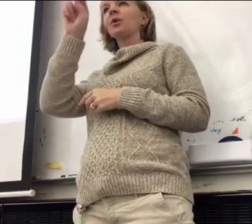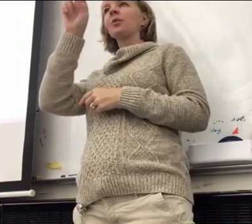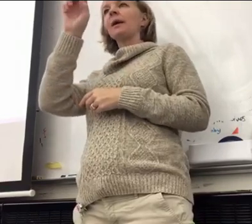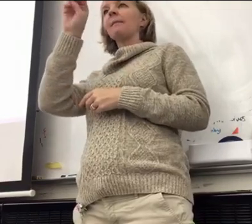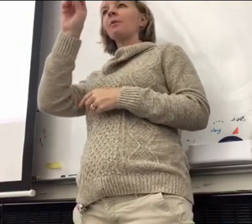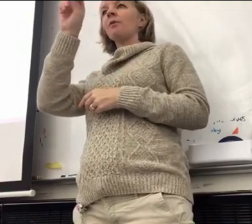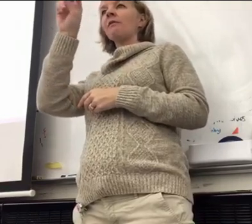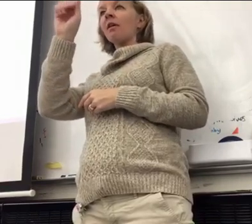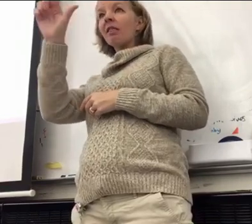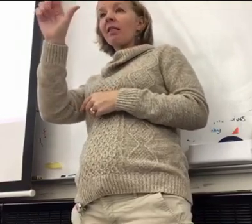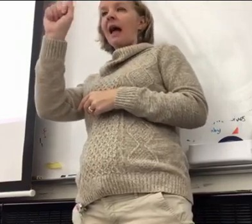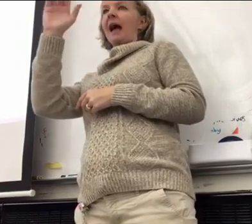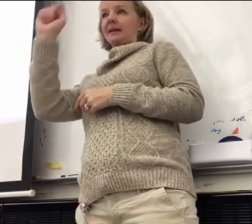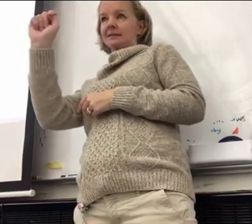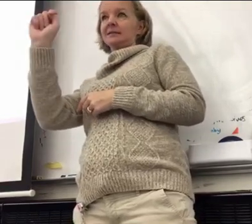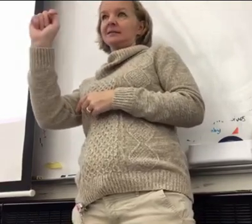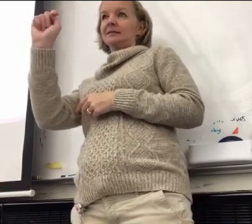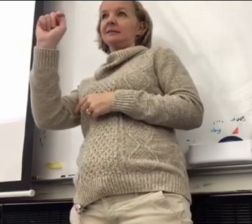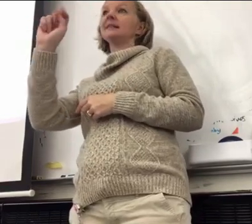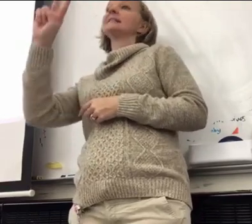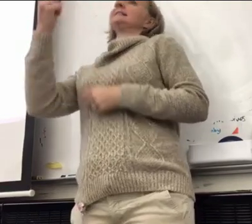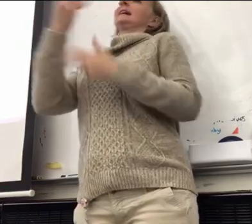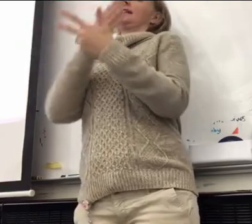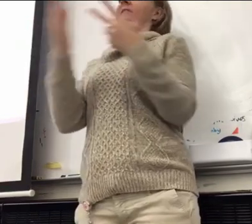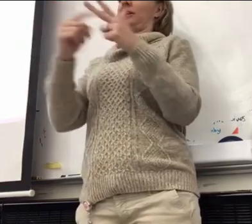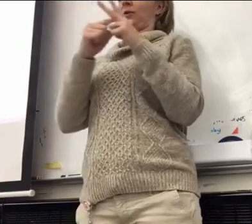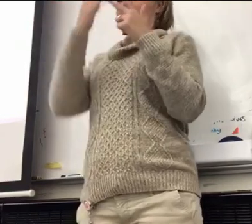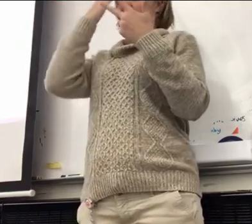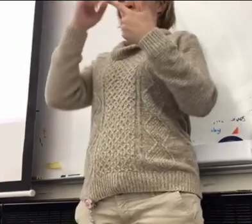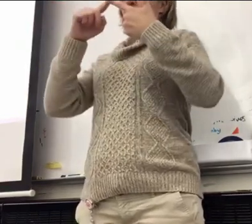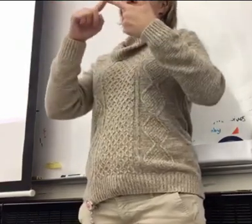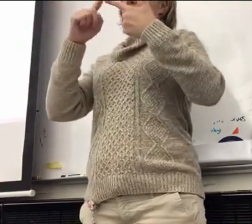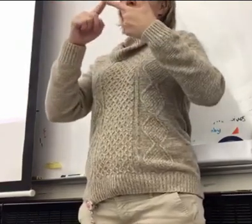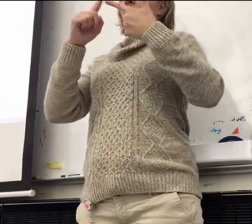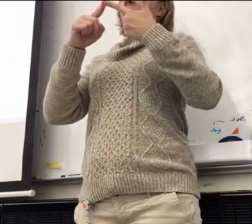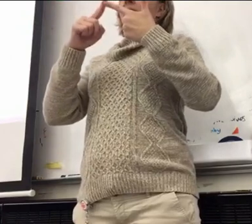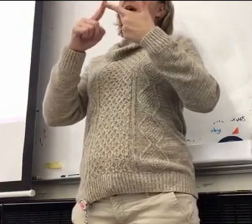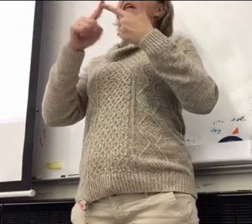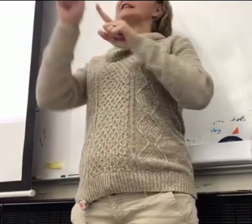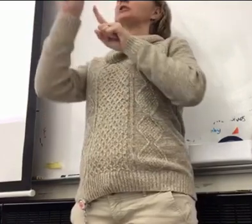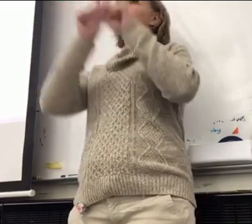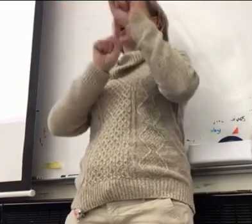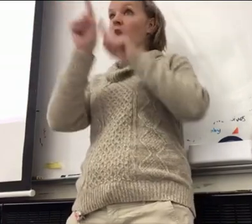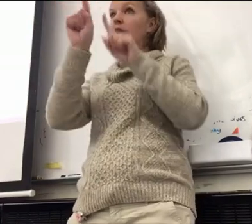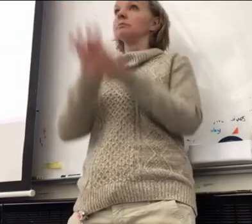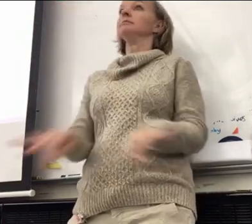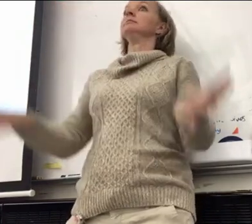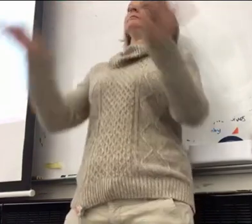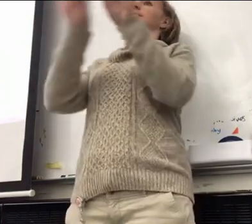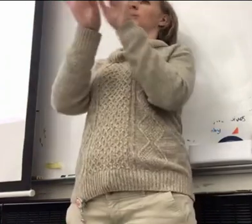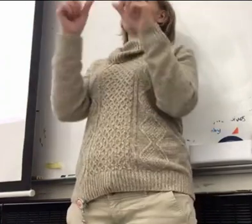number 2 thing that you need to know about Andrew Jackson, and that is going to be a starred term.